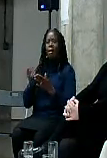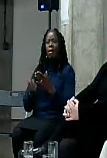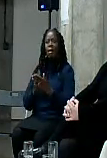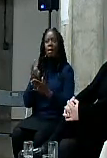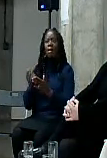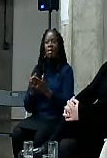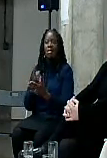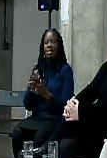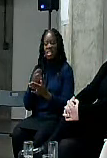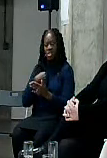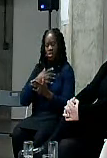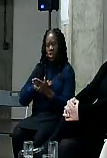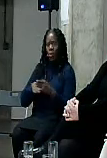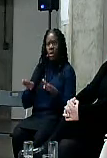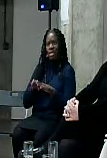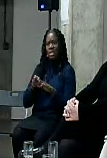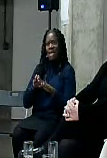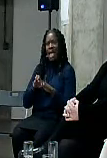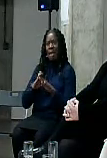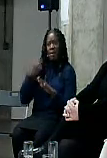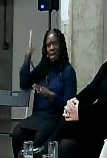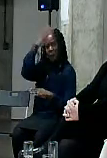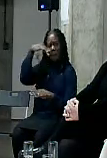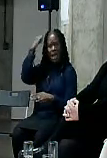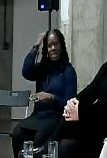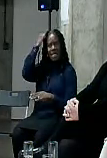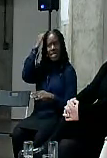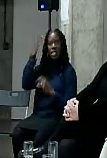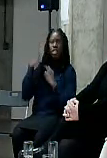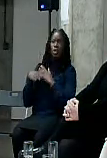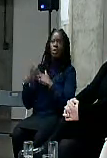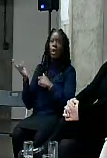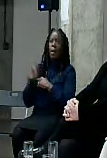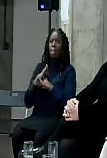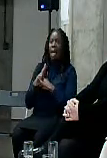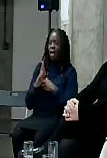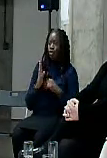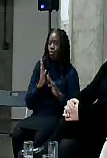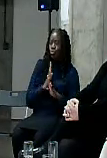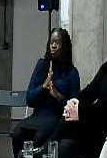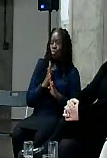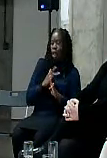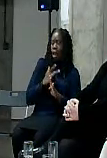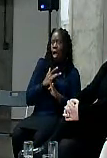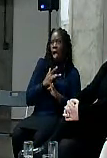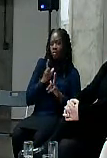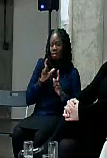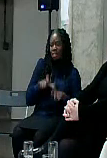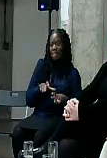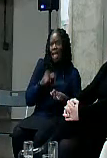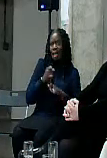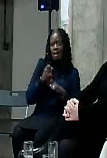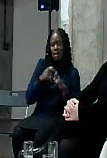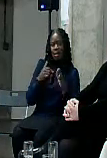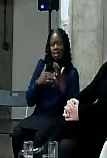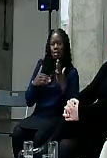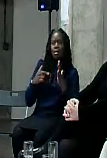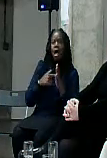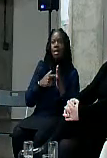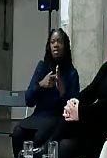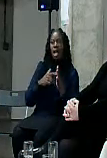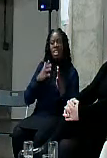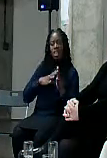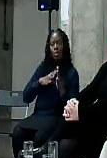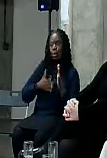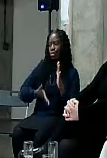to what it was. The Palestinians don't want to go back to their little caged life in Gaza. They want to be able to go